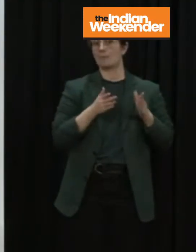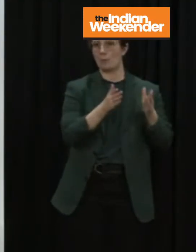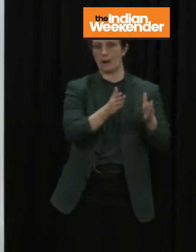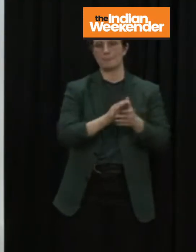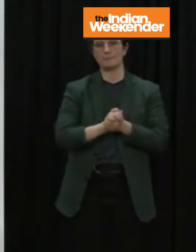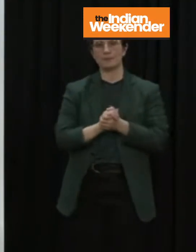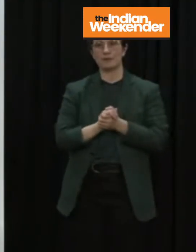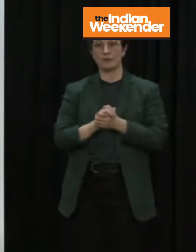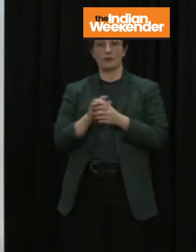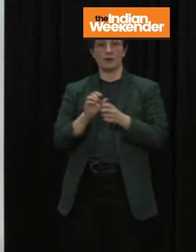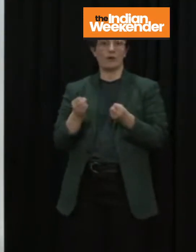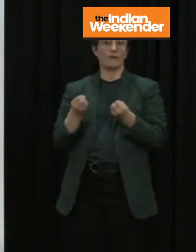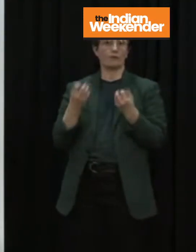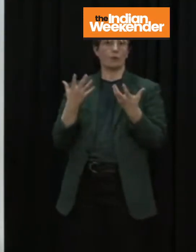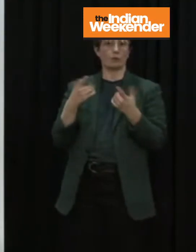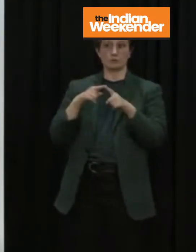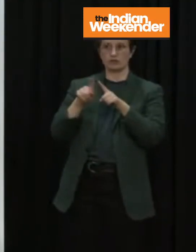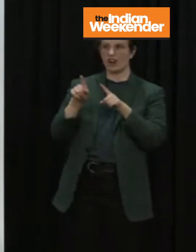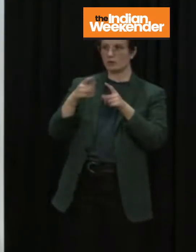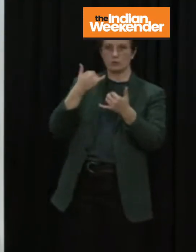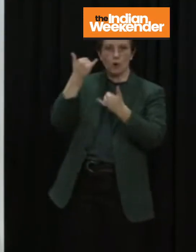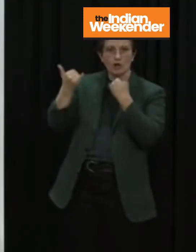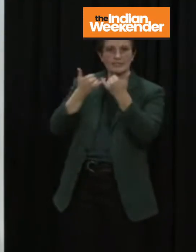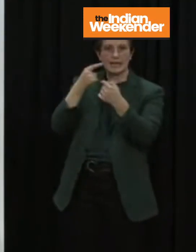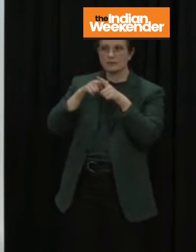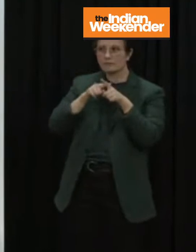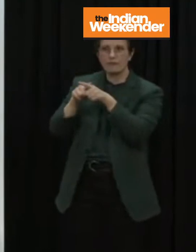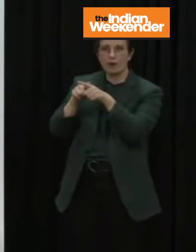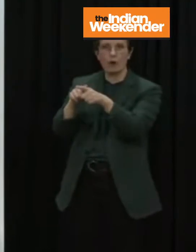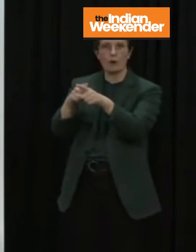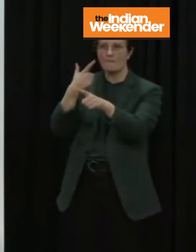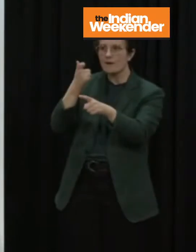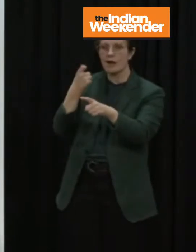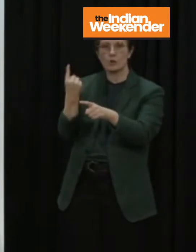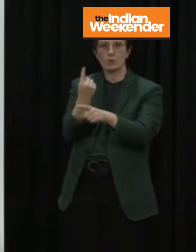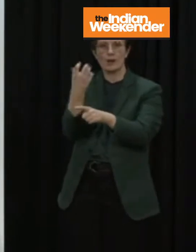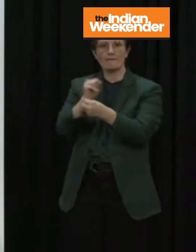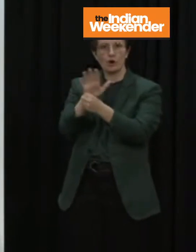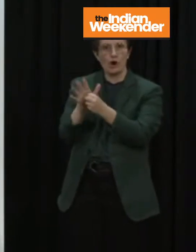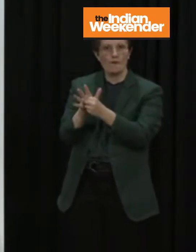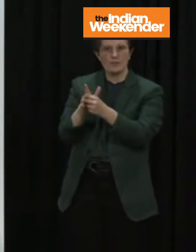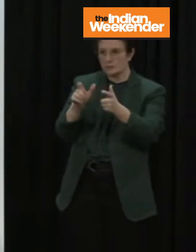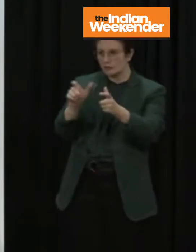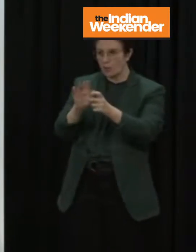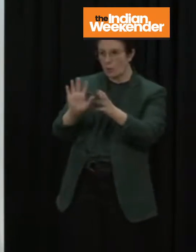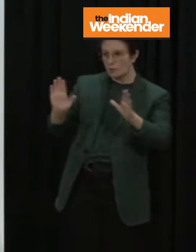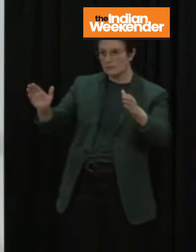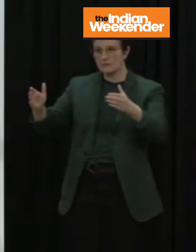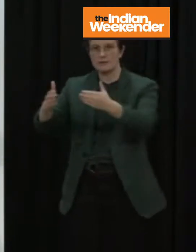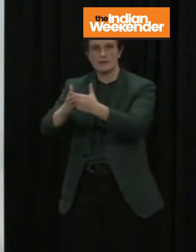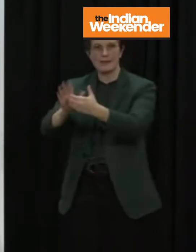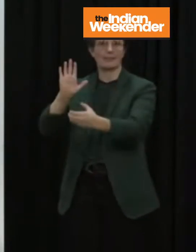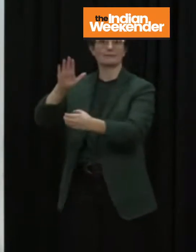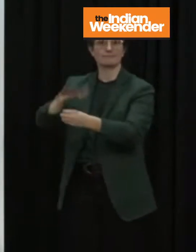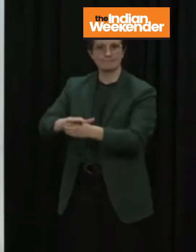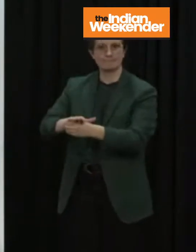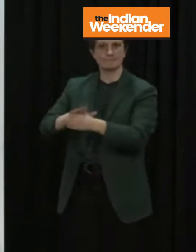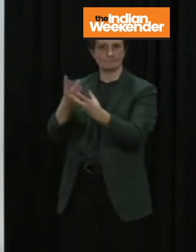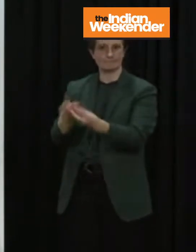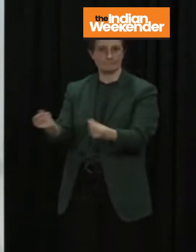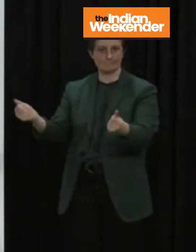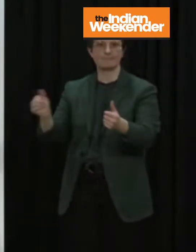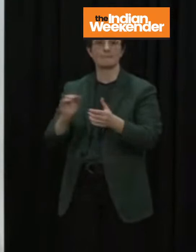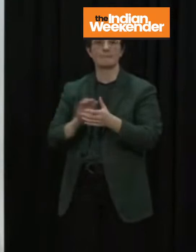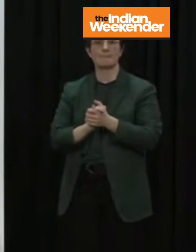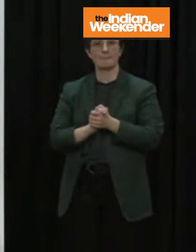COVID-19, contain it and stamp it out. It is a strategy that has worked well for us to date, with no COVID in our communities for a record